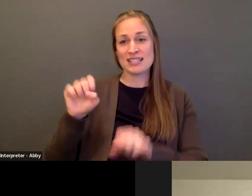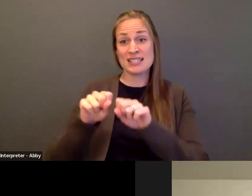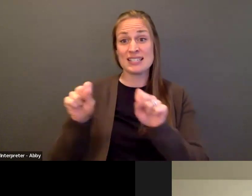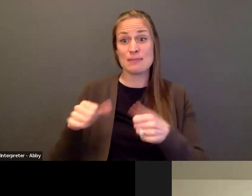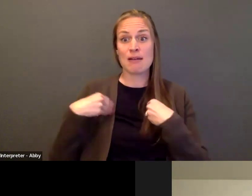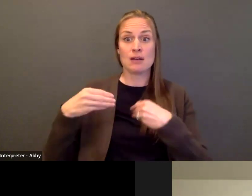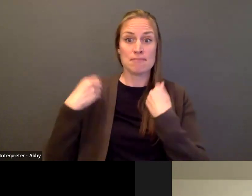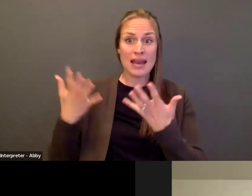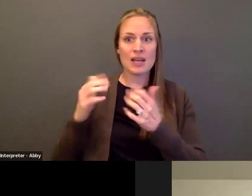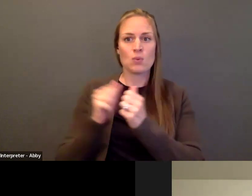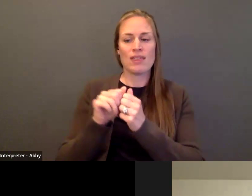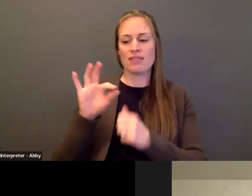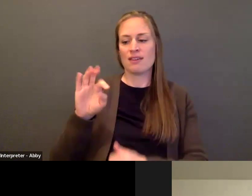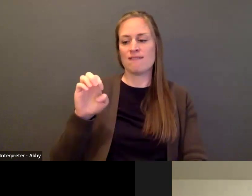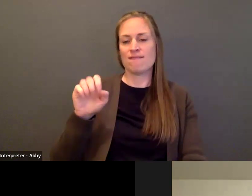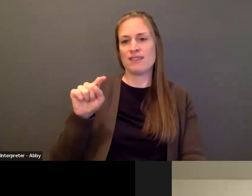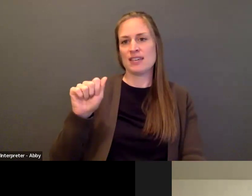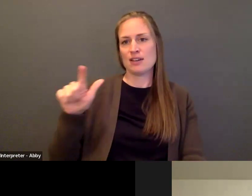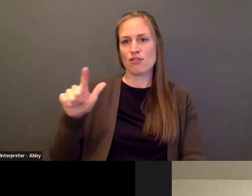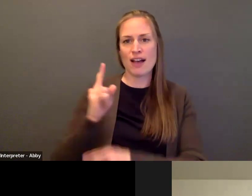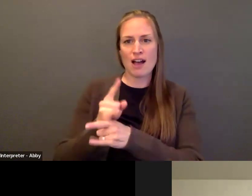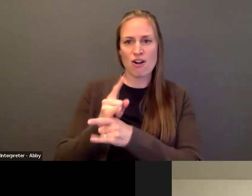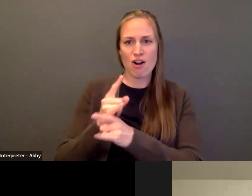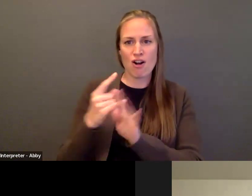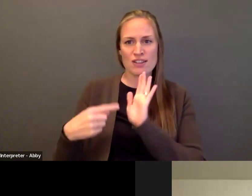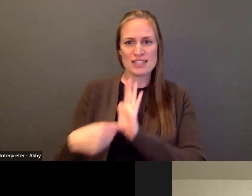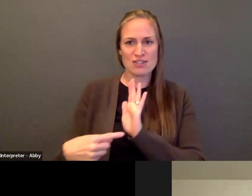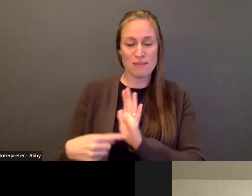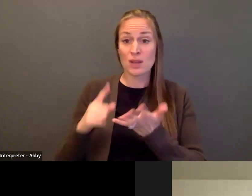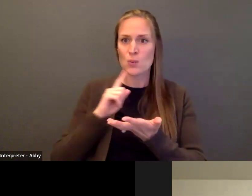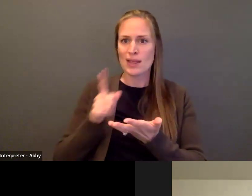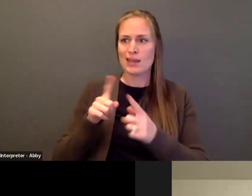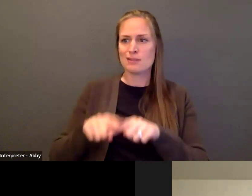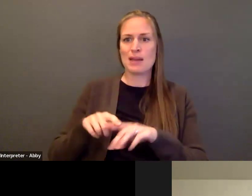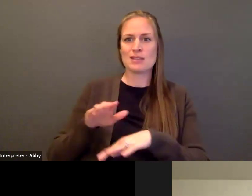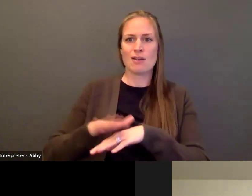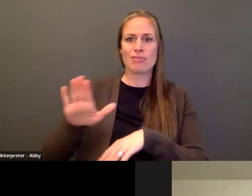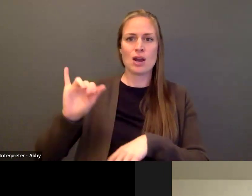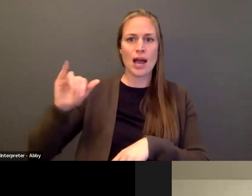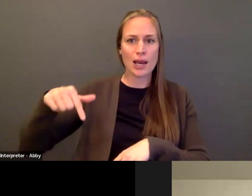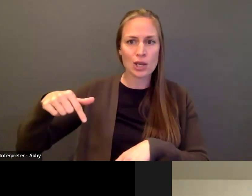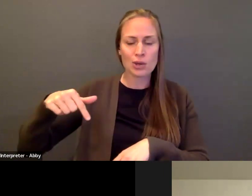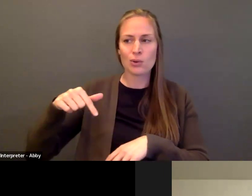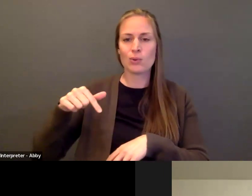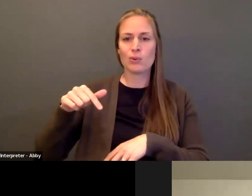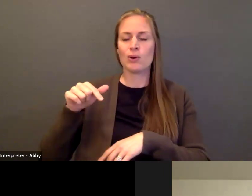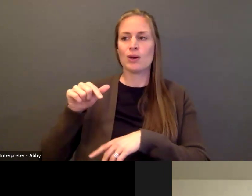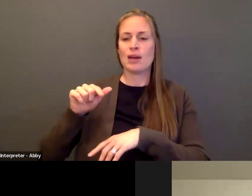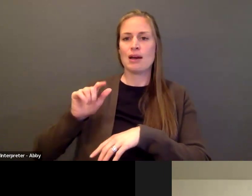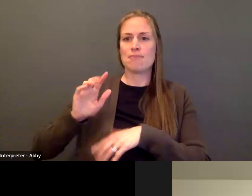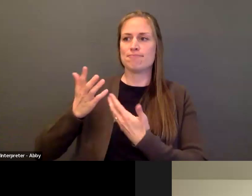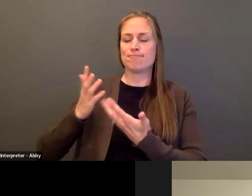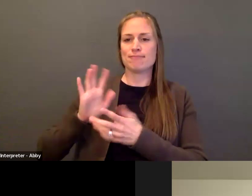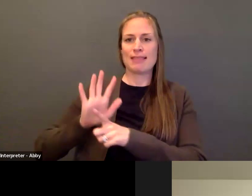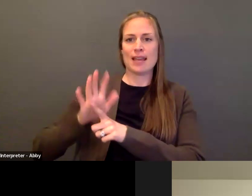their IQ and their adaptive functioning is, that is a birth defect that happens in the womb, right? So